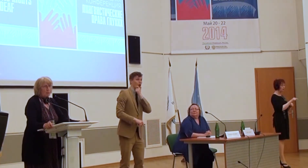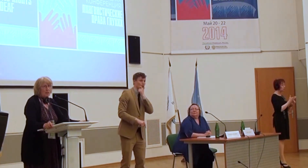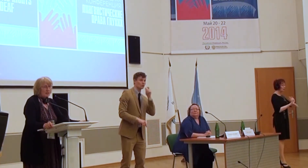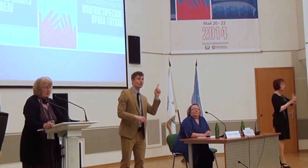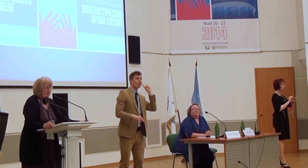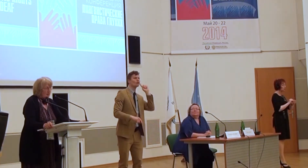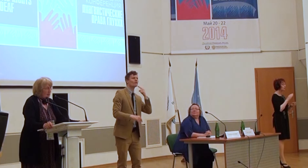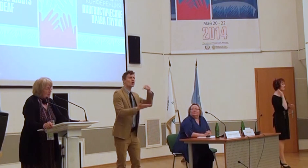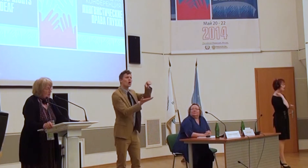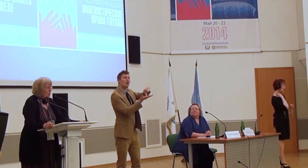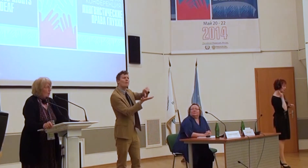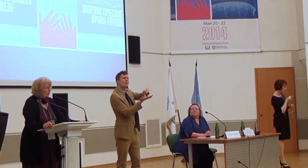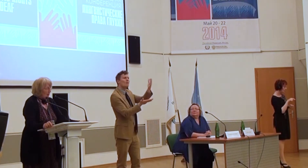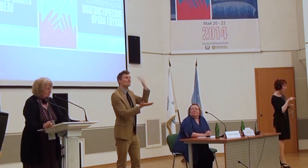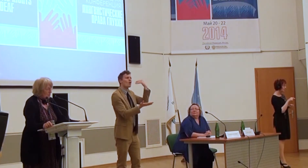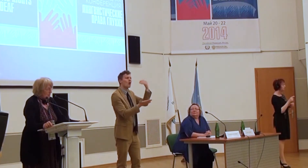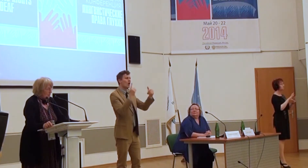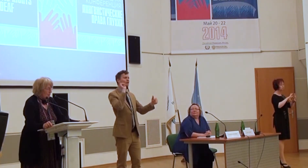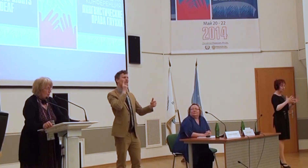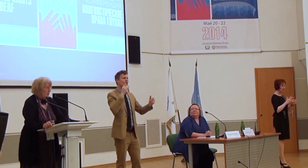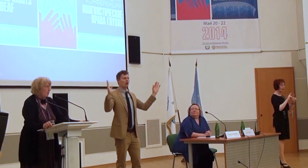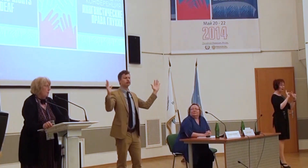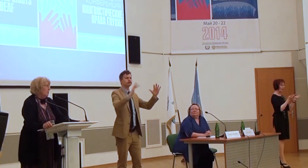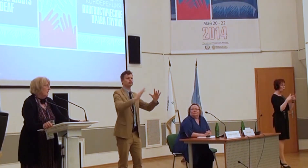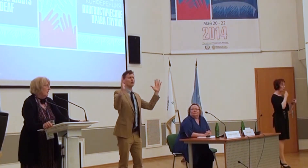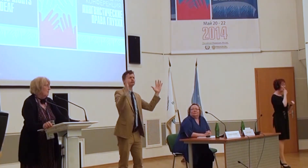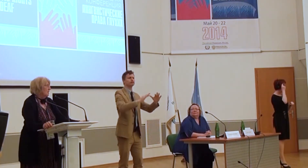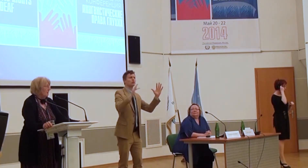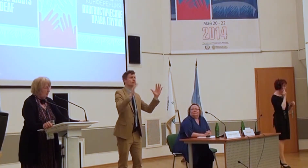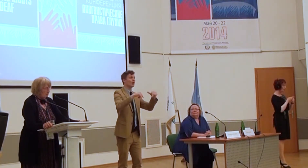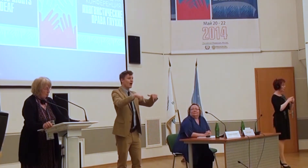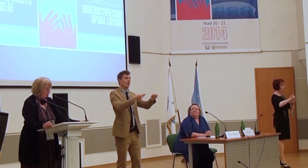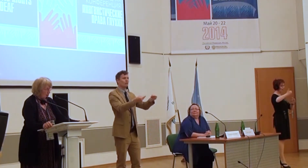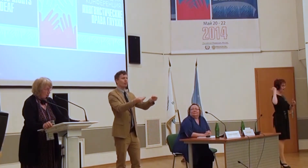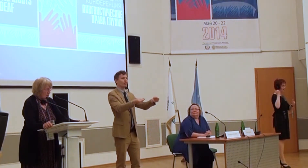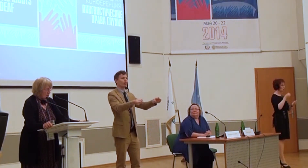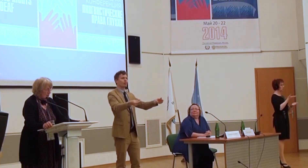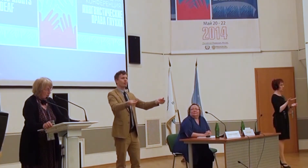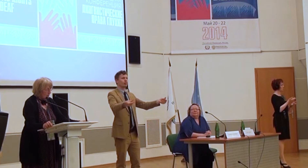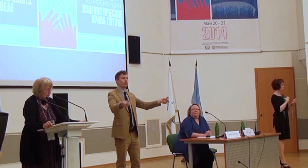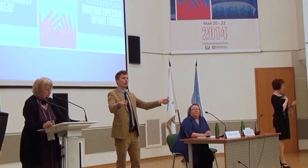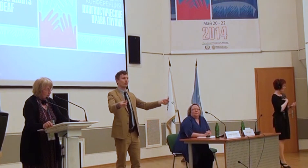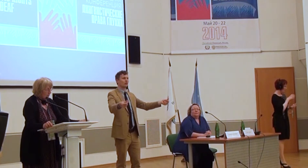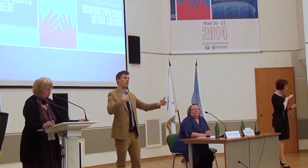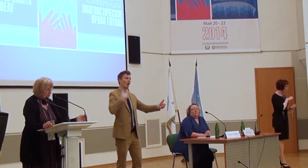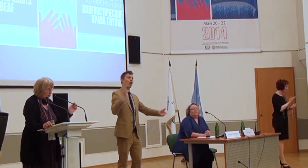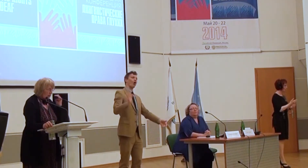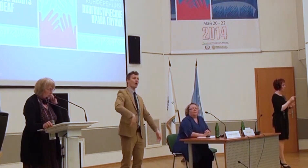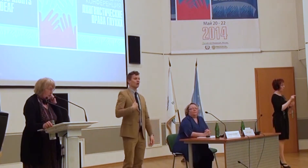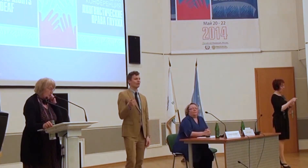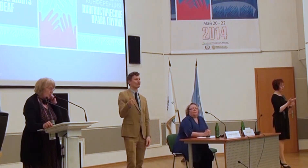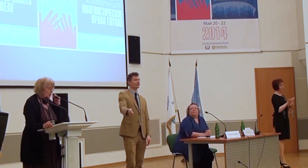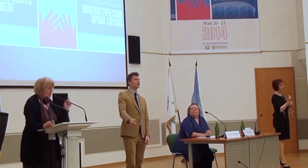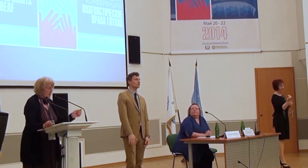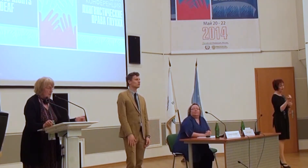deaf people meet together, no longer have the central role in deaf people's lives that they've had in the past.